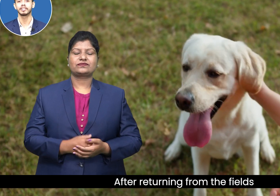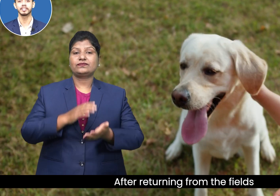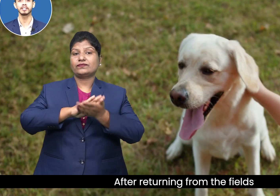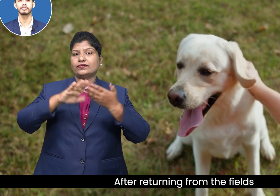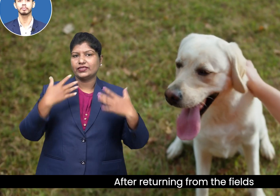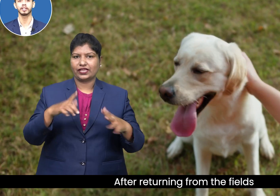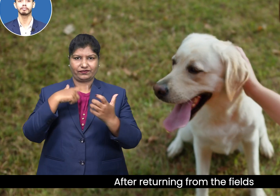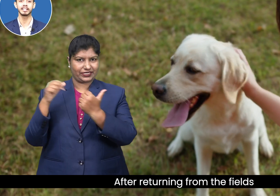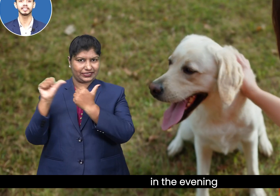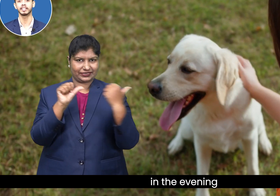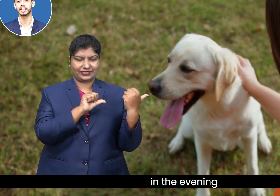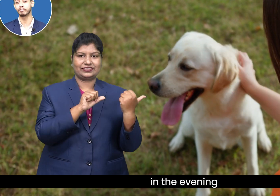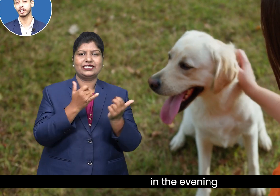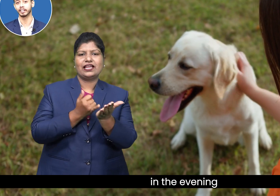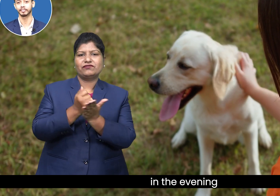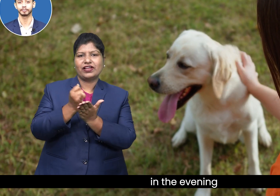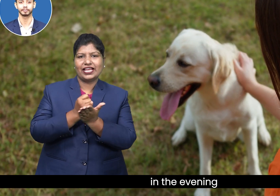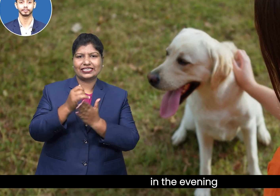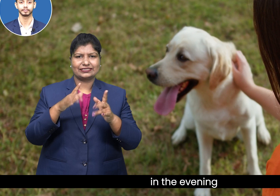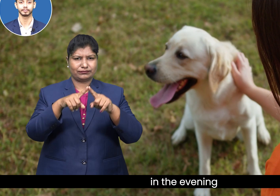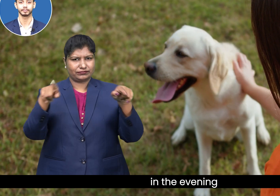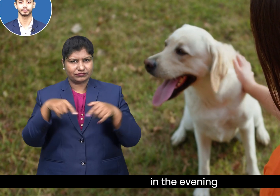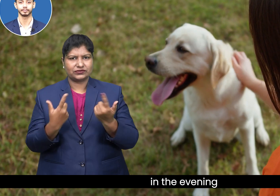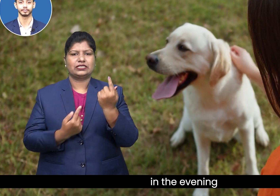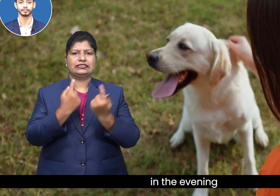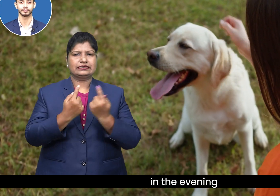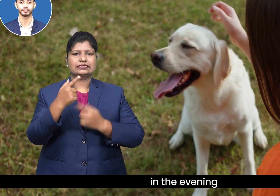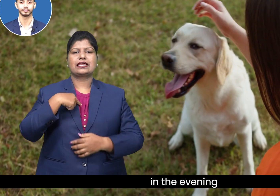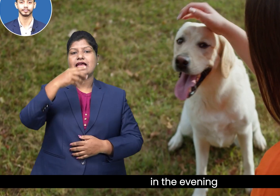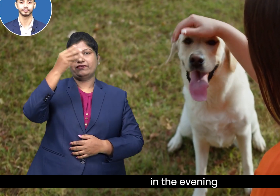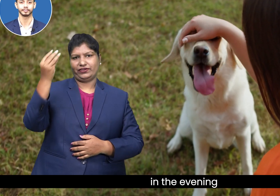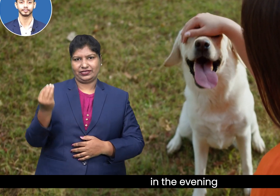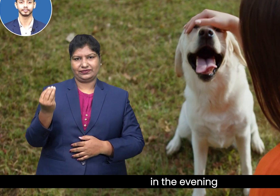After returning from the fields in the evening,